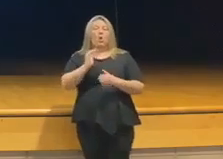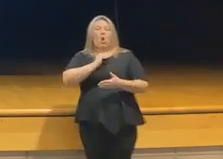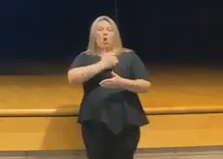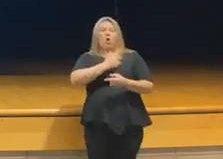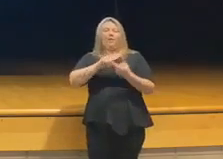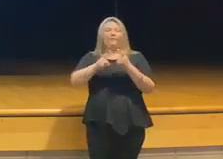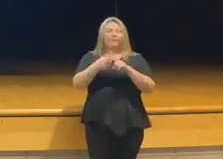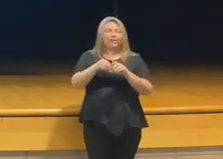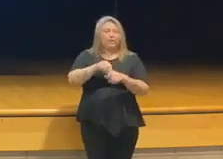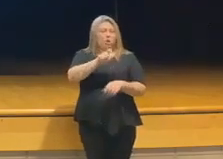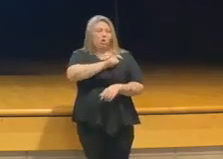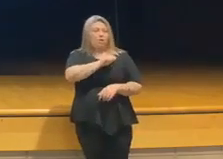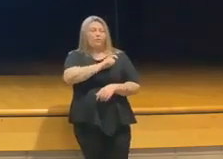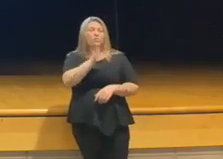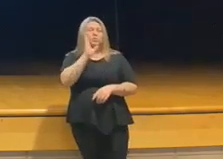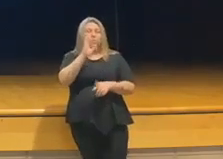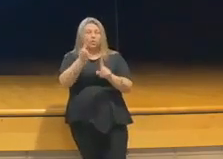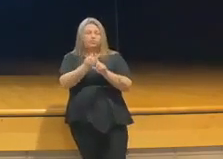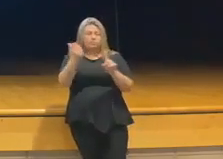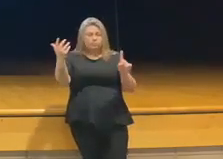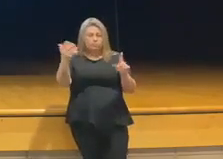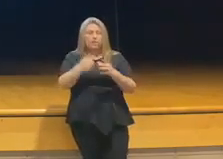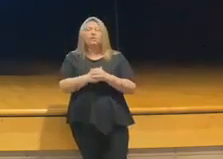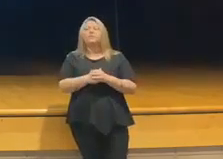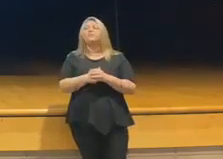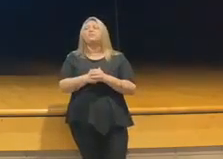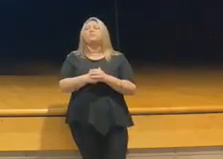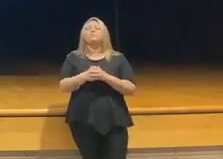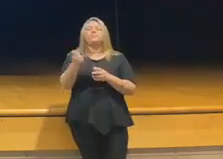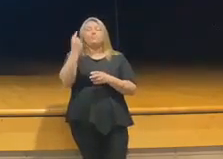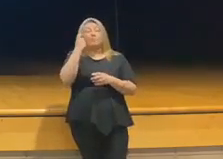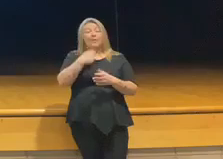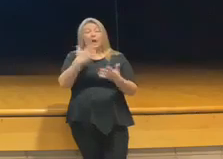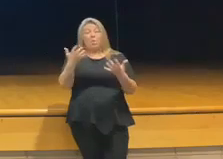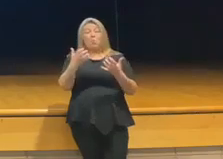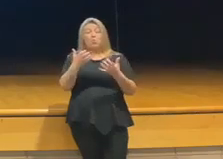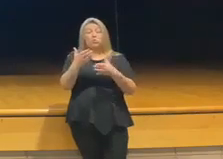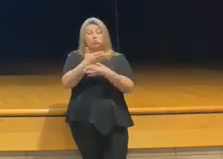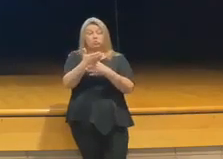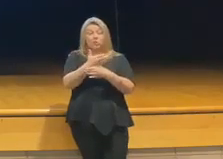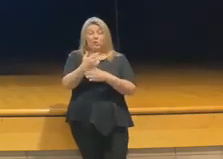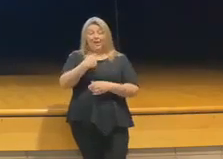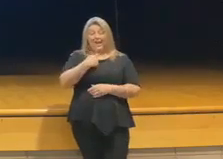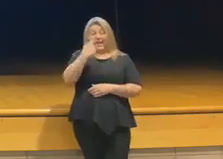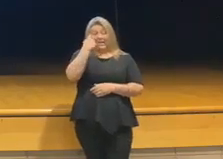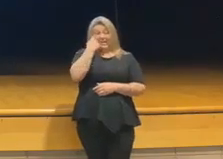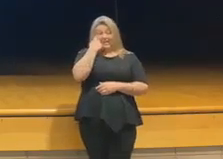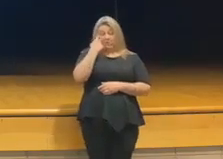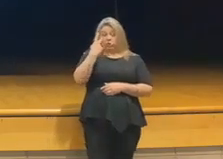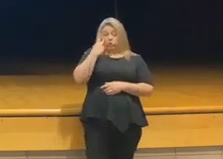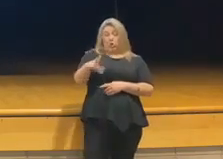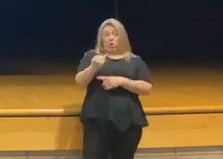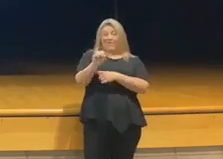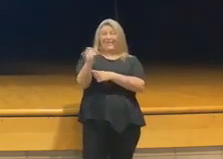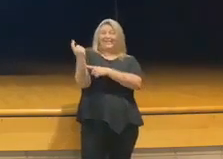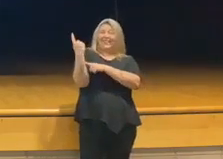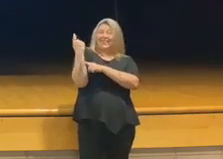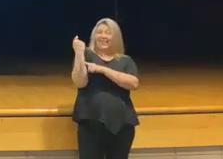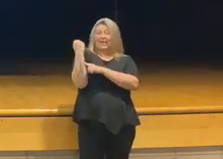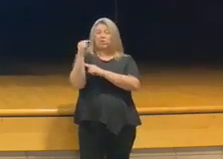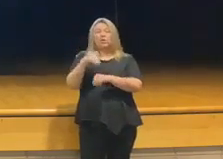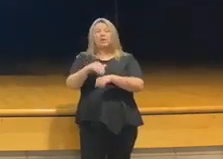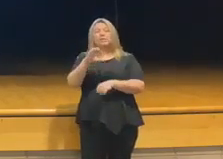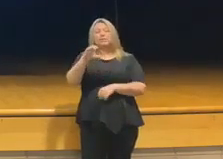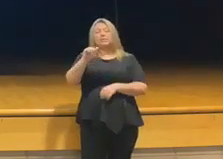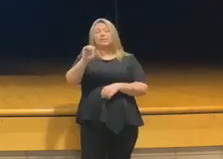are going to talk more about this. I did want to share a case that I encountered this last year at the Children's Advocacy Center.